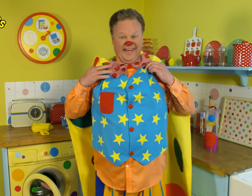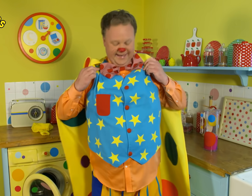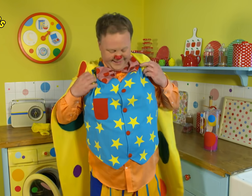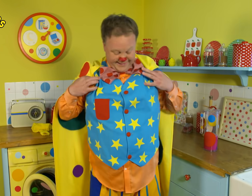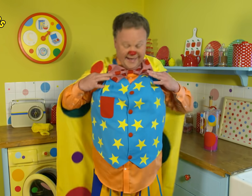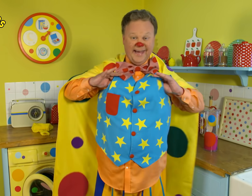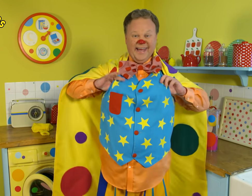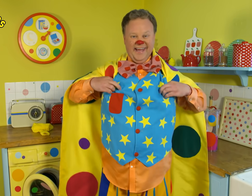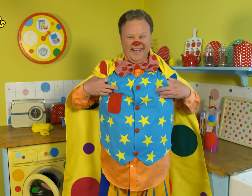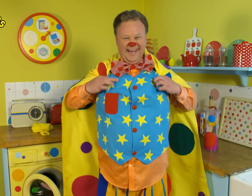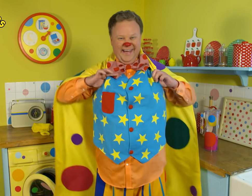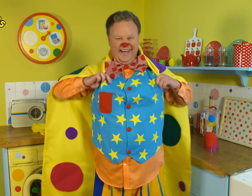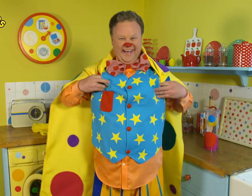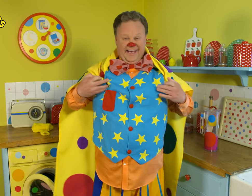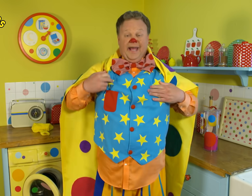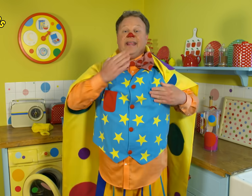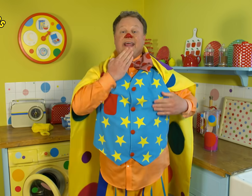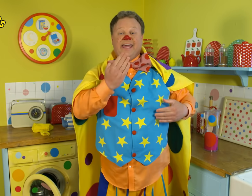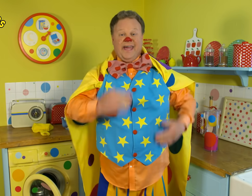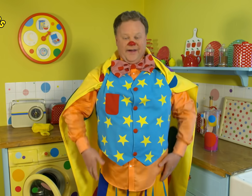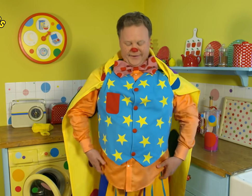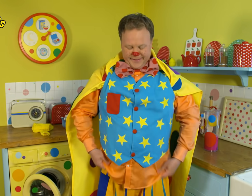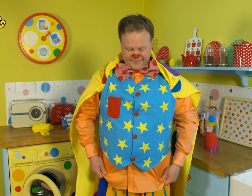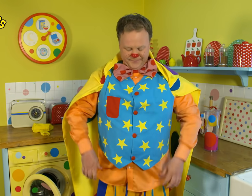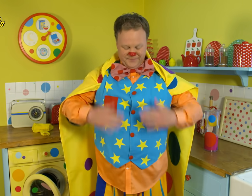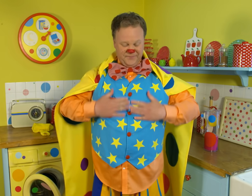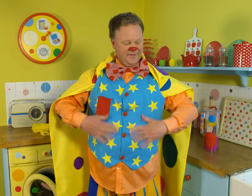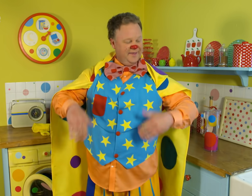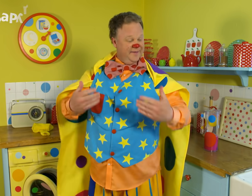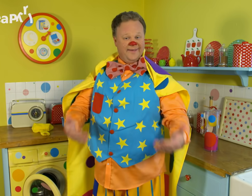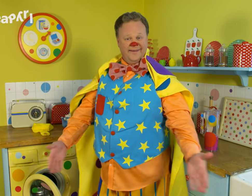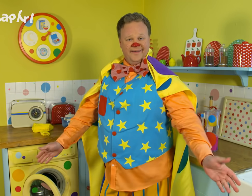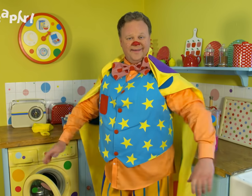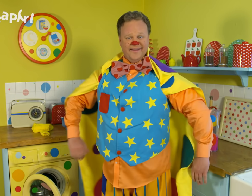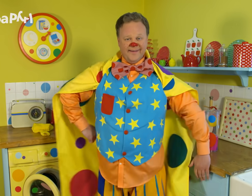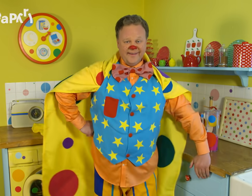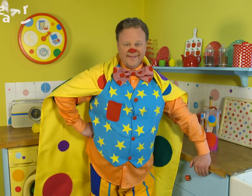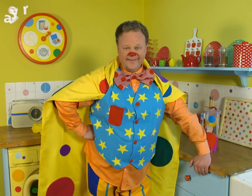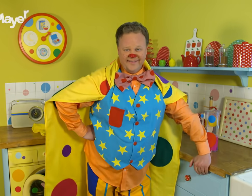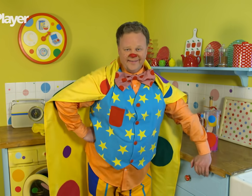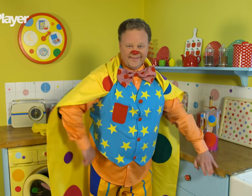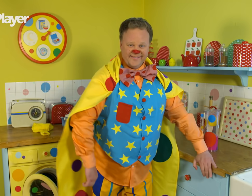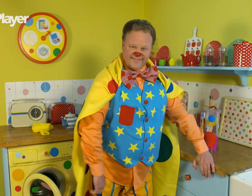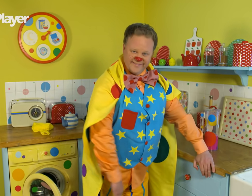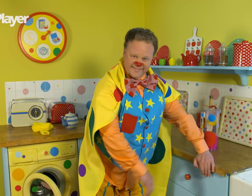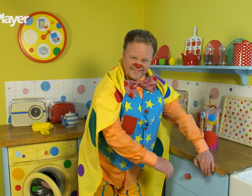That's very clever, Mr. Tumble. Thank you. Before the fashion show, please can you show us the sign for jumper?